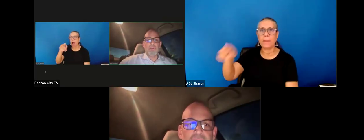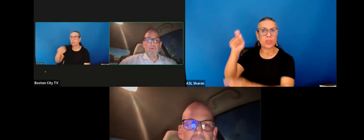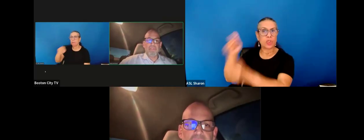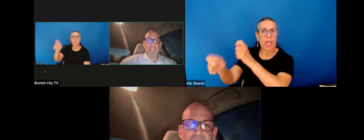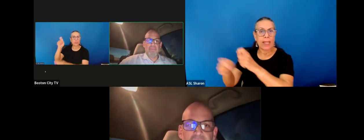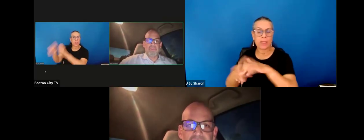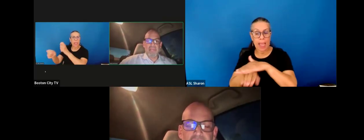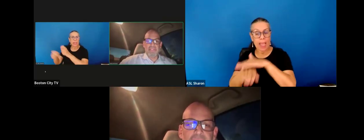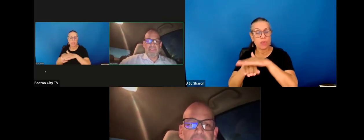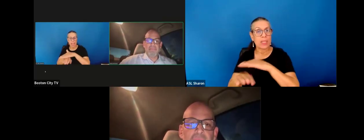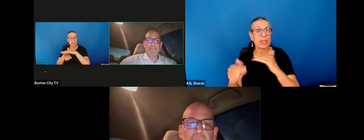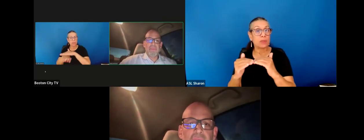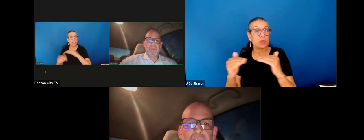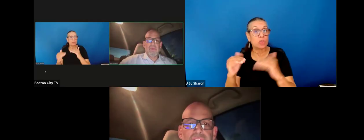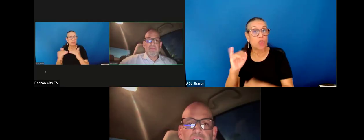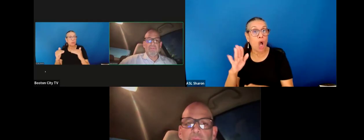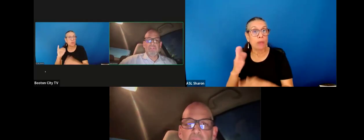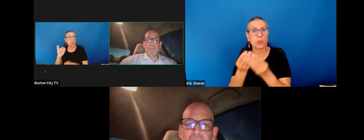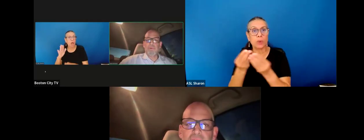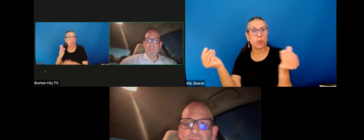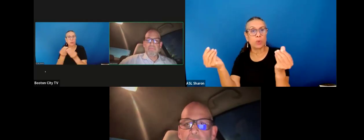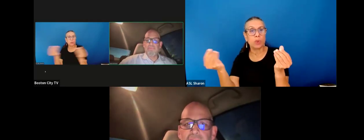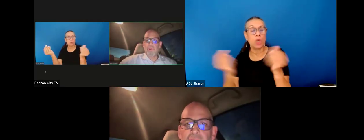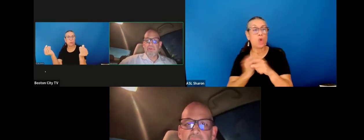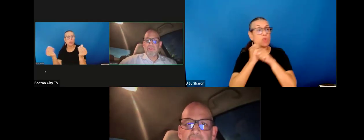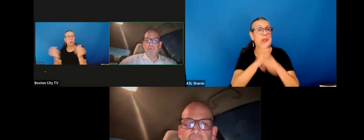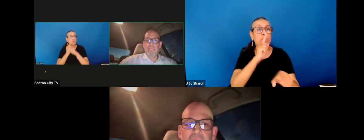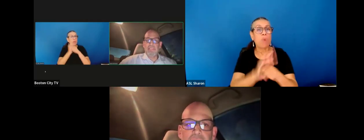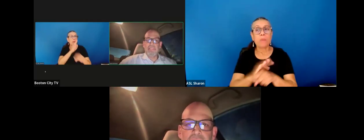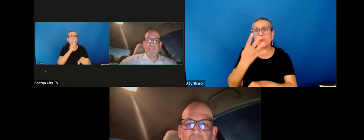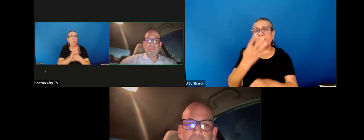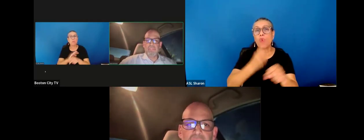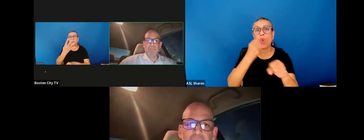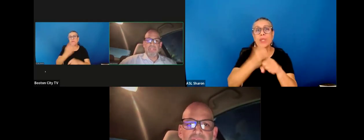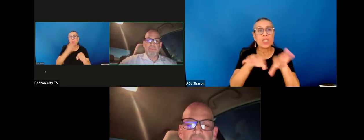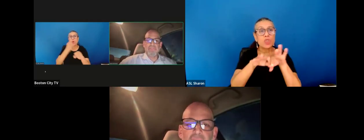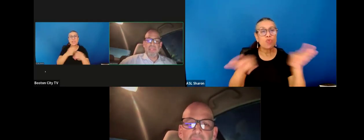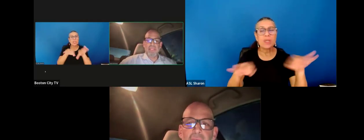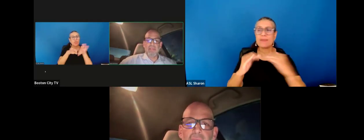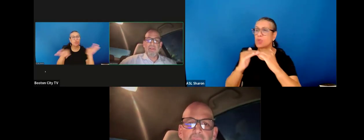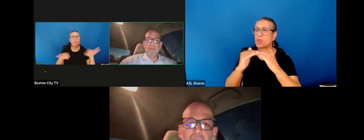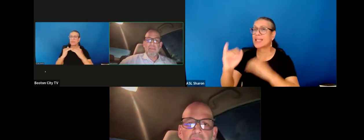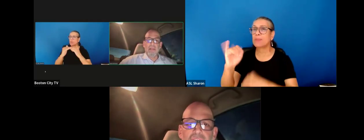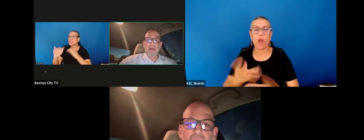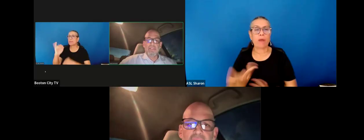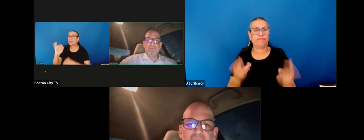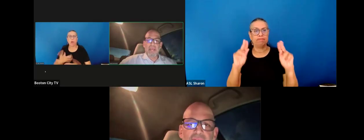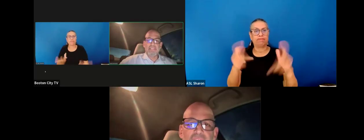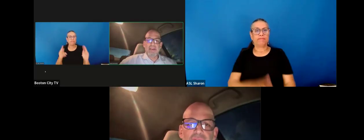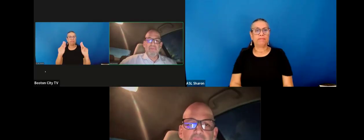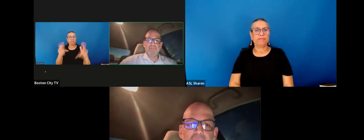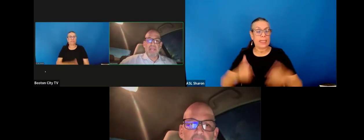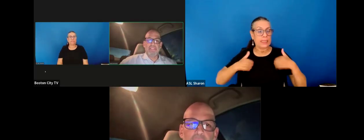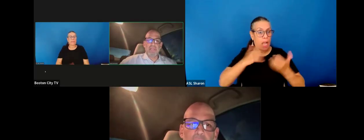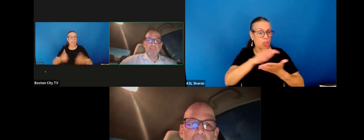Entry-level coding jobs are vanishing. The traditional promise of a 4-year degree leading to a stable job is fading. Young college grads